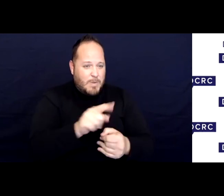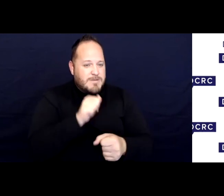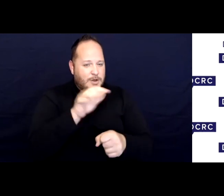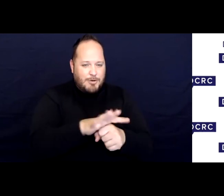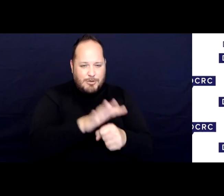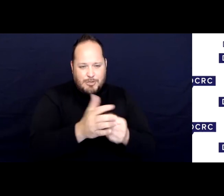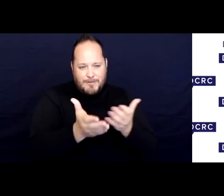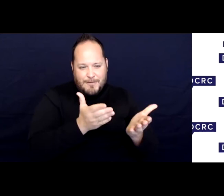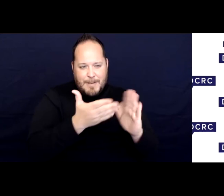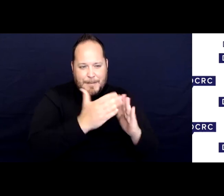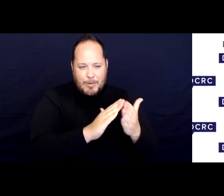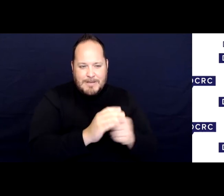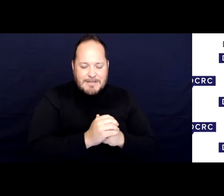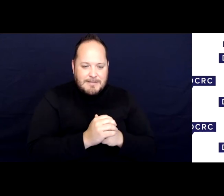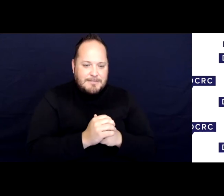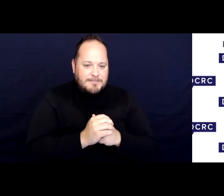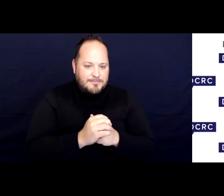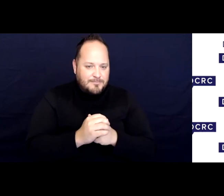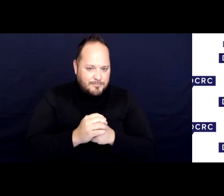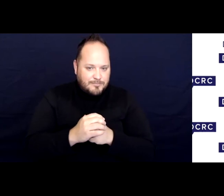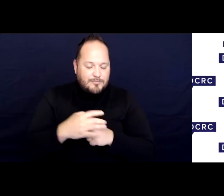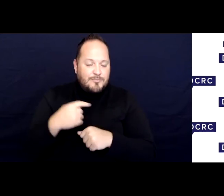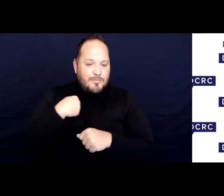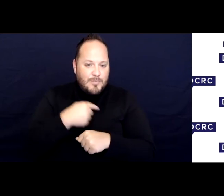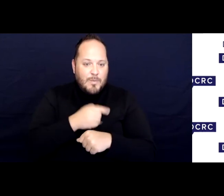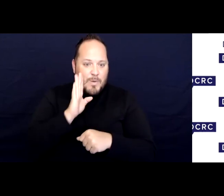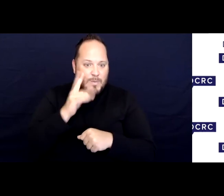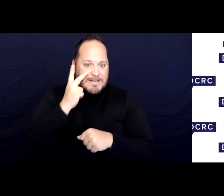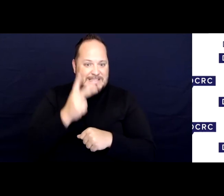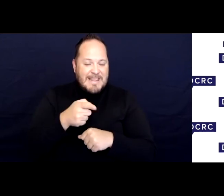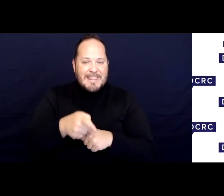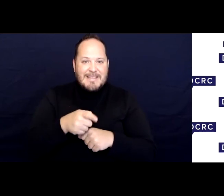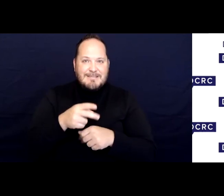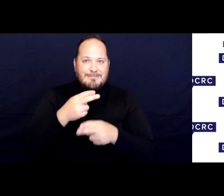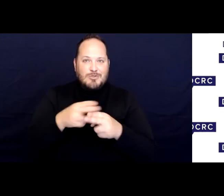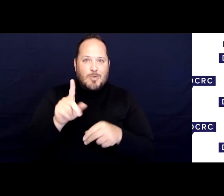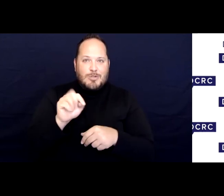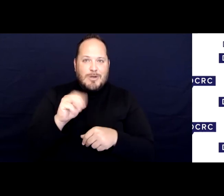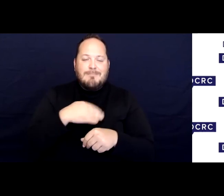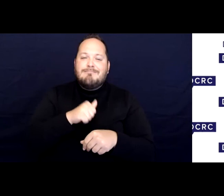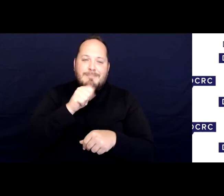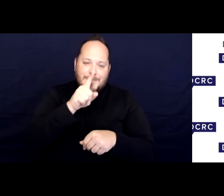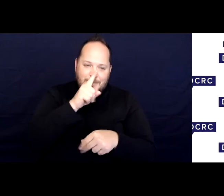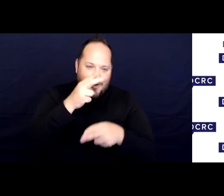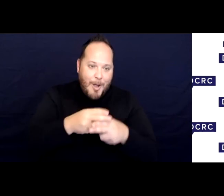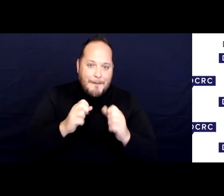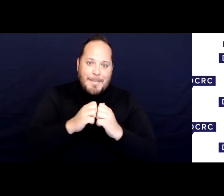we'll see these short-term, I won't call them pop-up because they'll be there for a while,